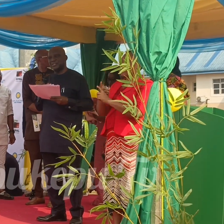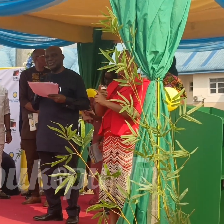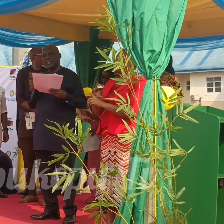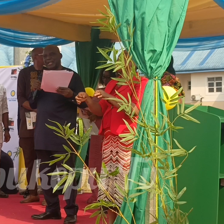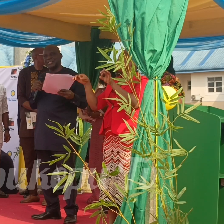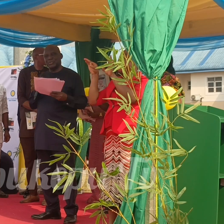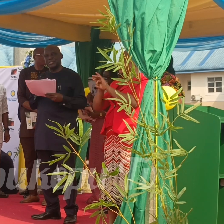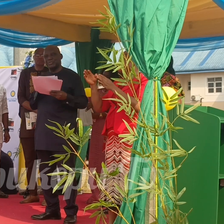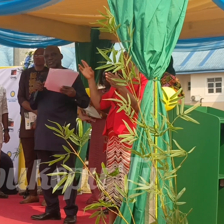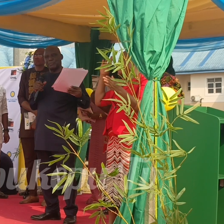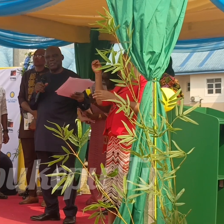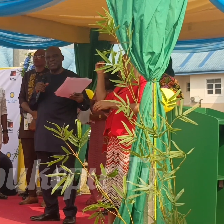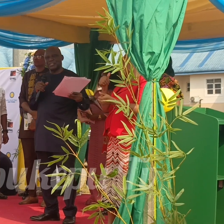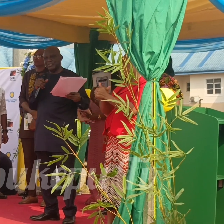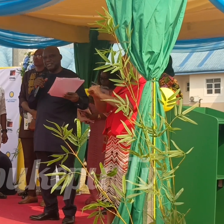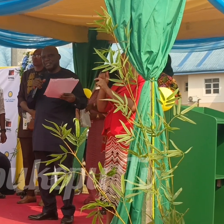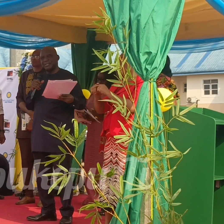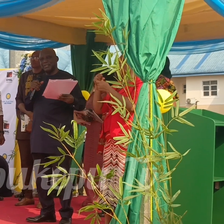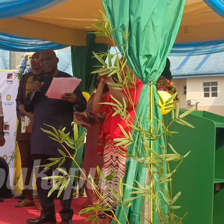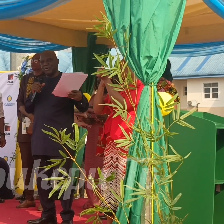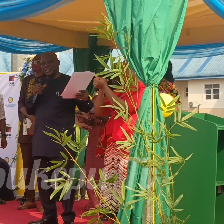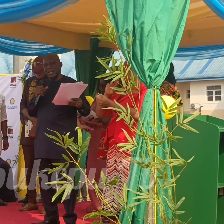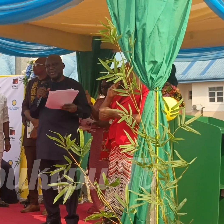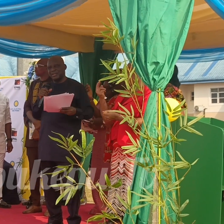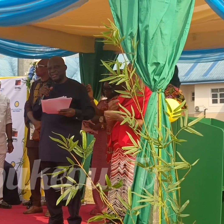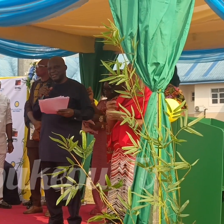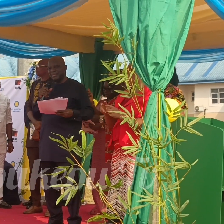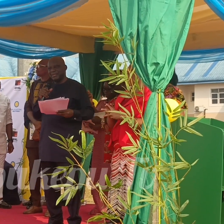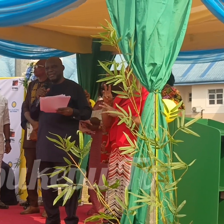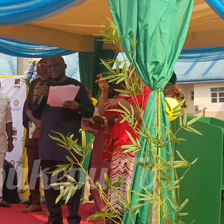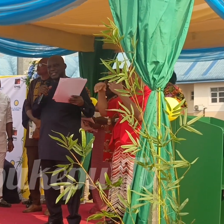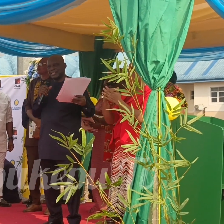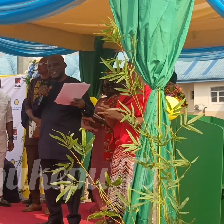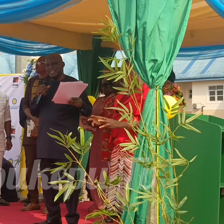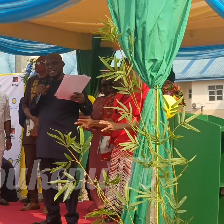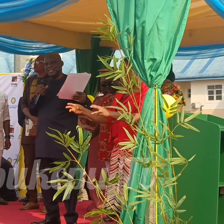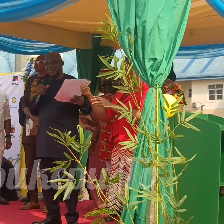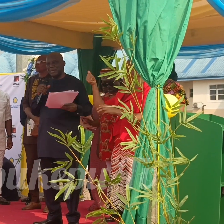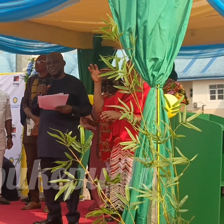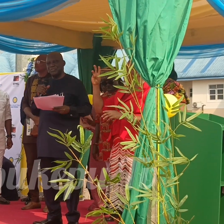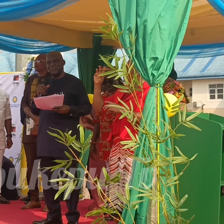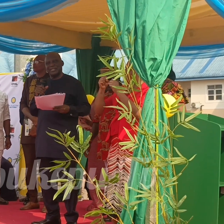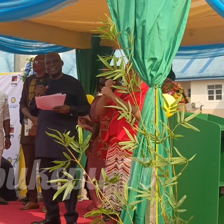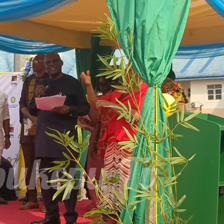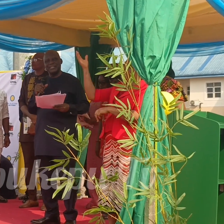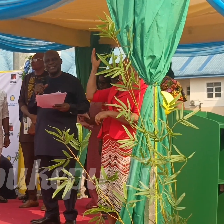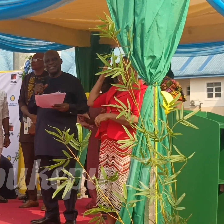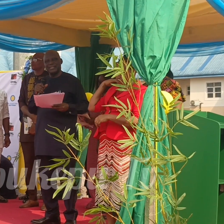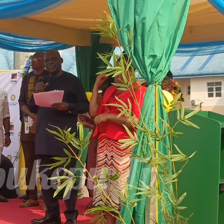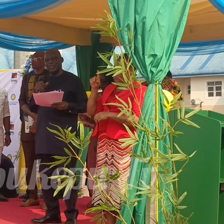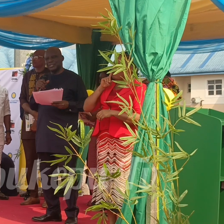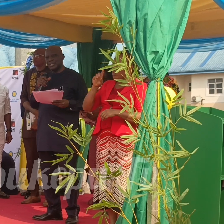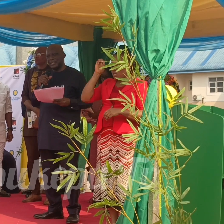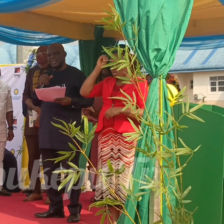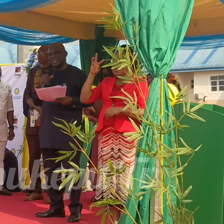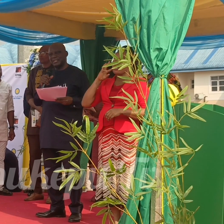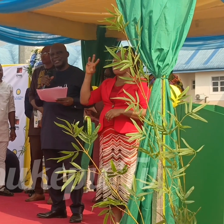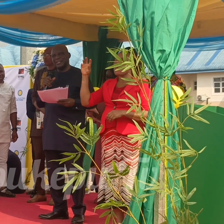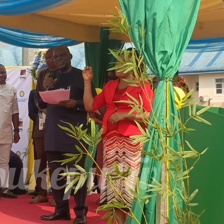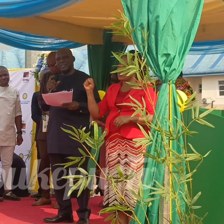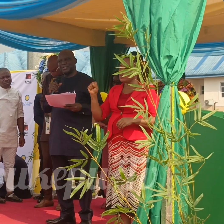important. So he has continued to support us all the way. 16 years ago, matter of fact, he was